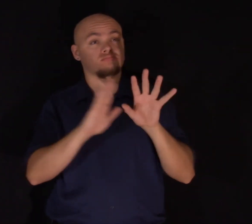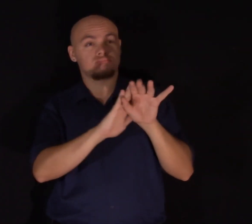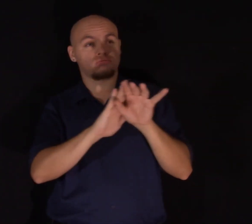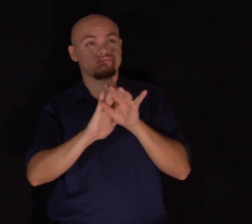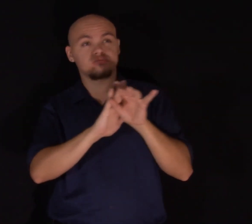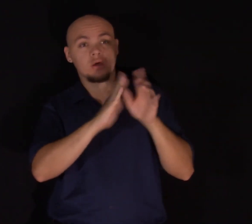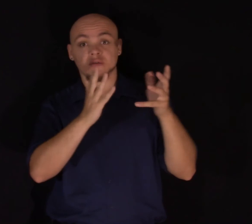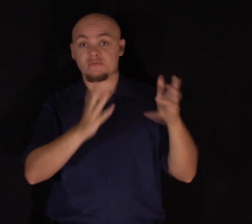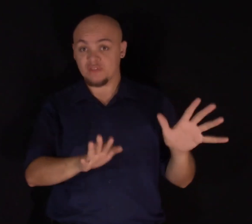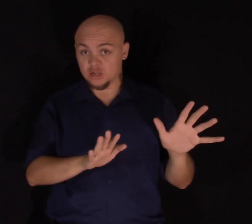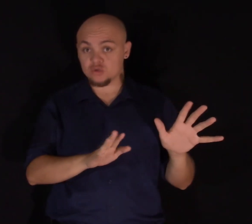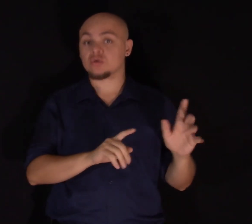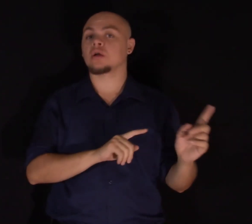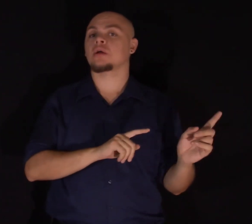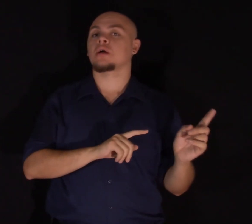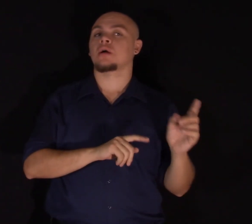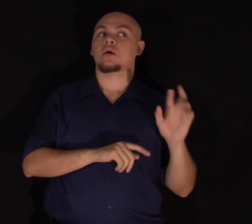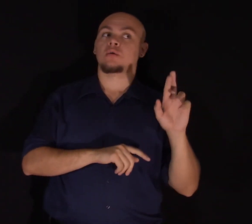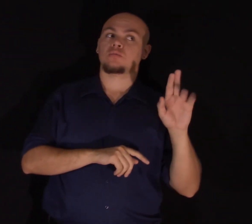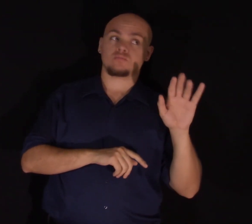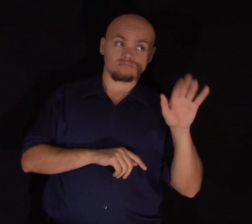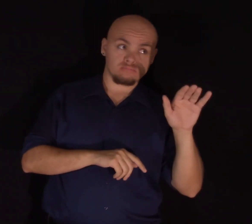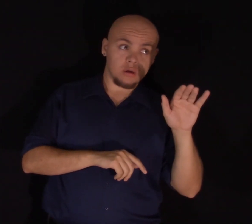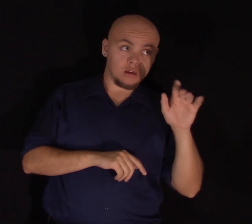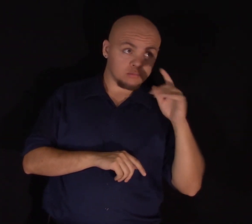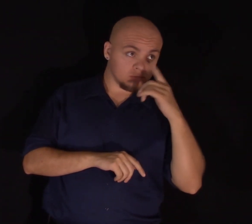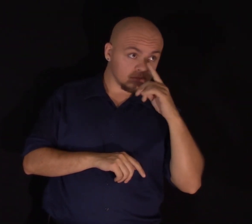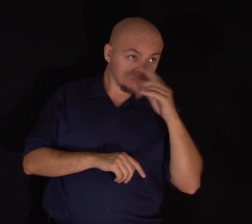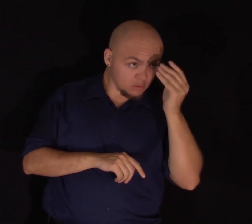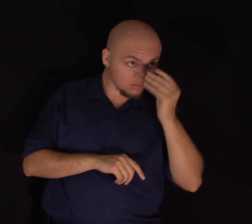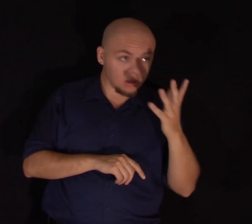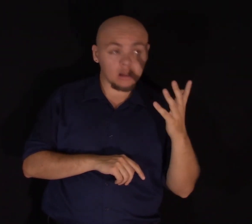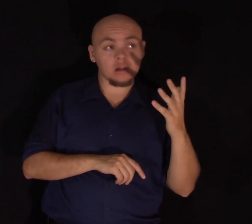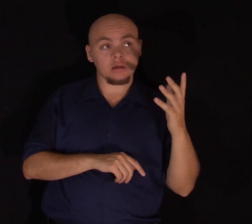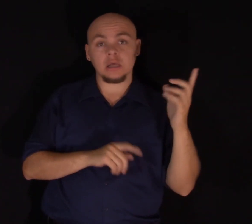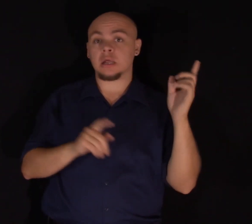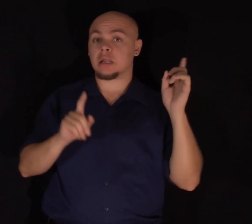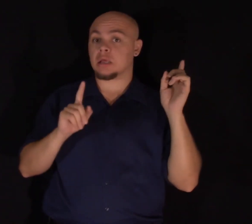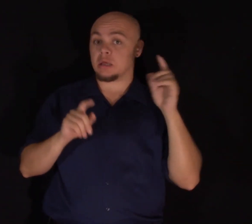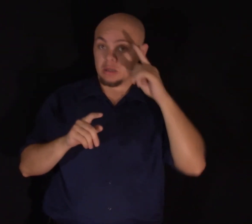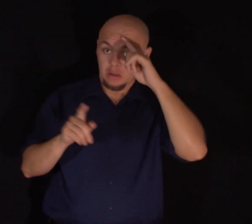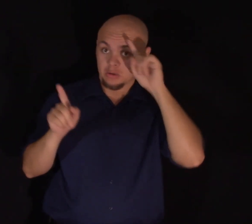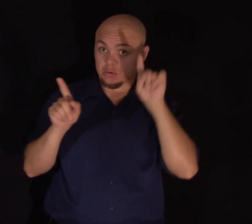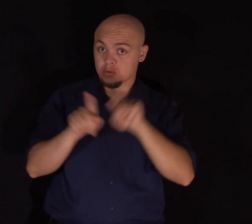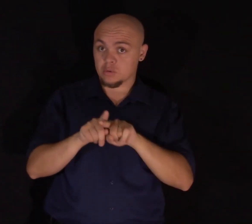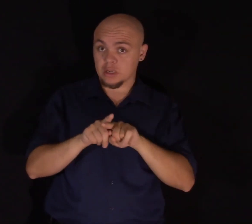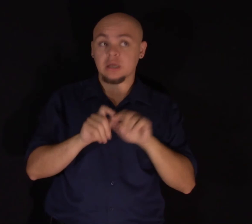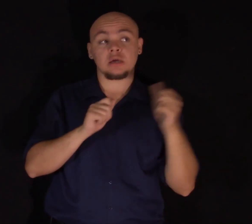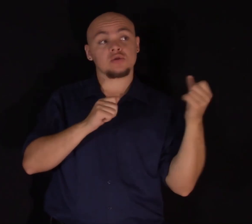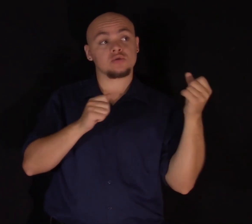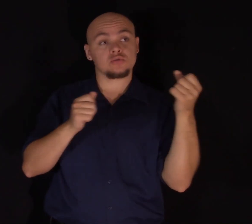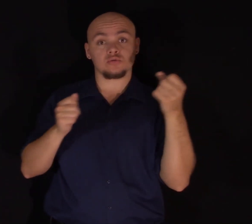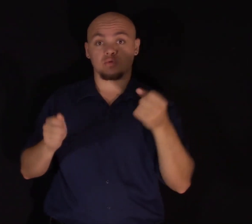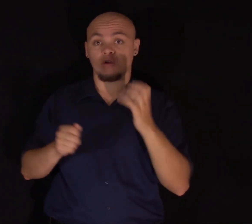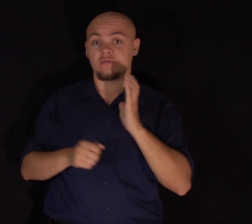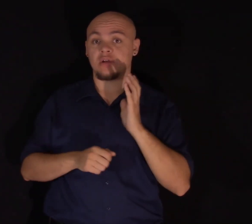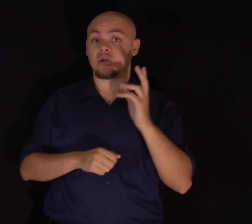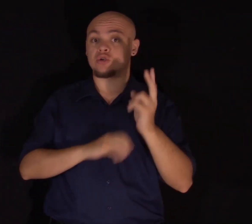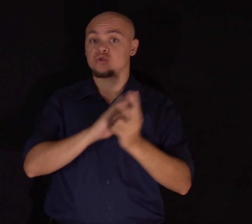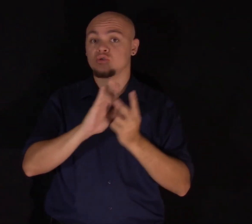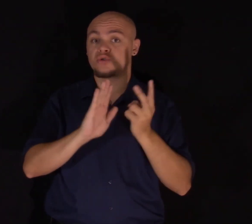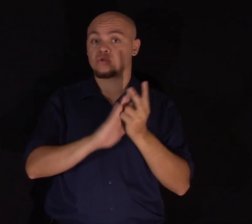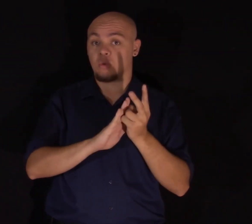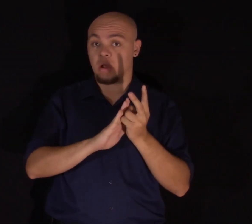was over, I spoke with Roger Kelly, told him what was going on, and he agreed. He drove without his bodyguard 2 hours out of his